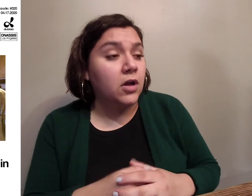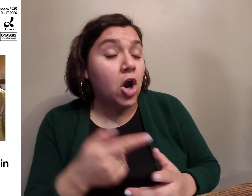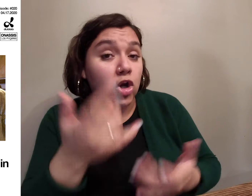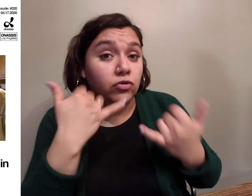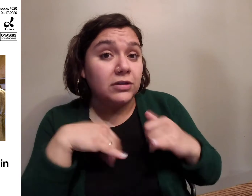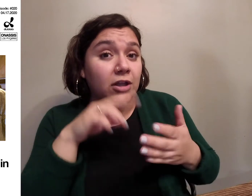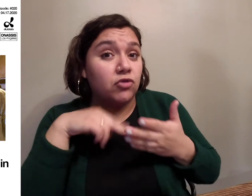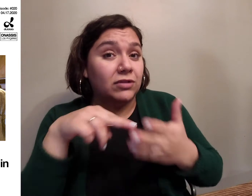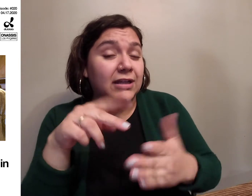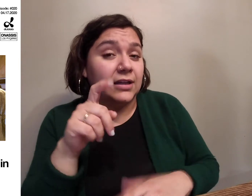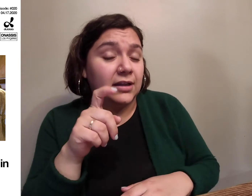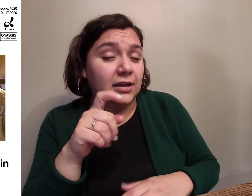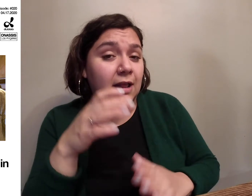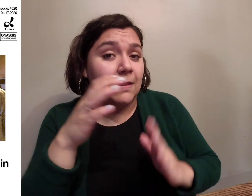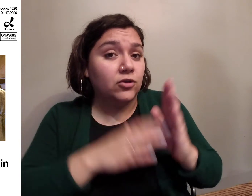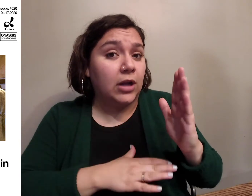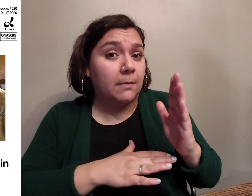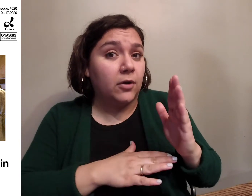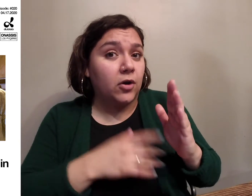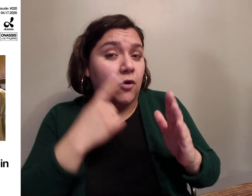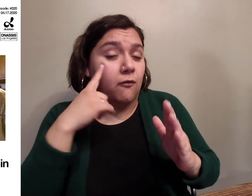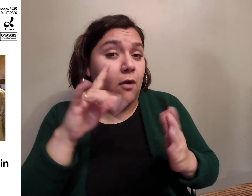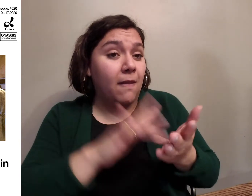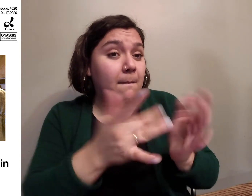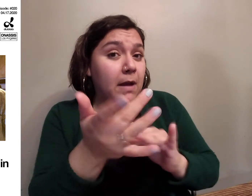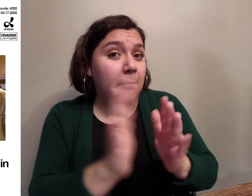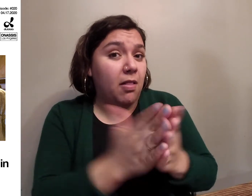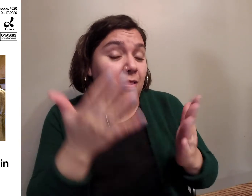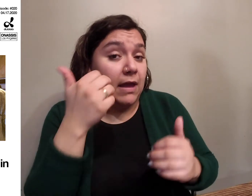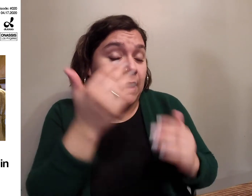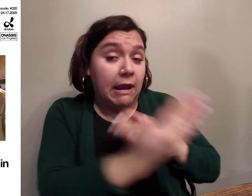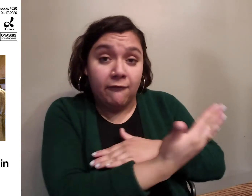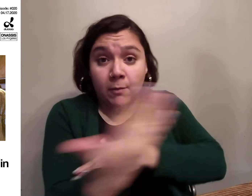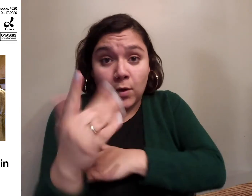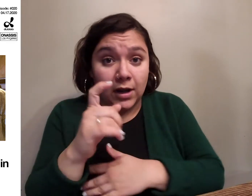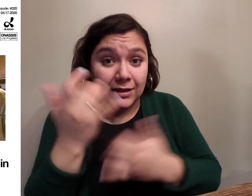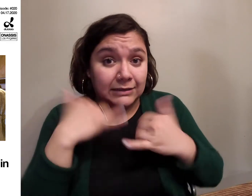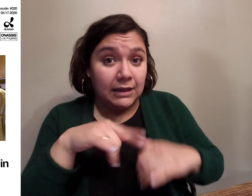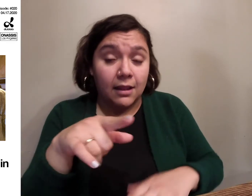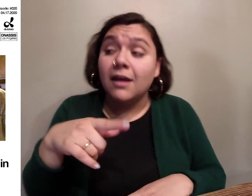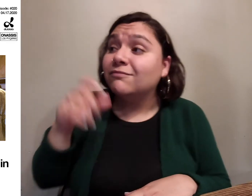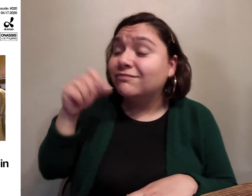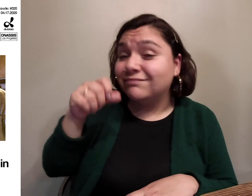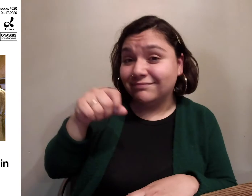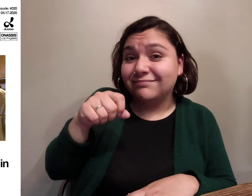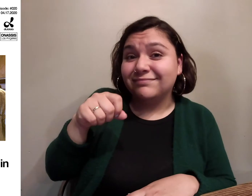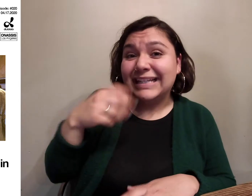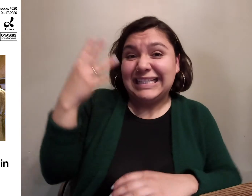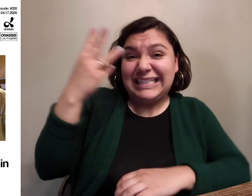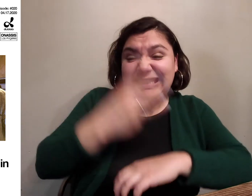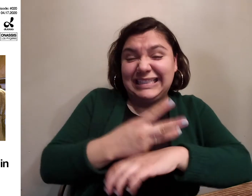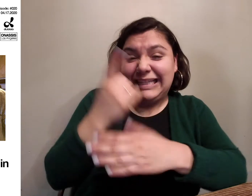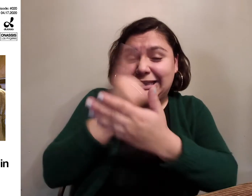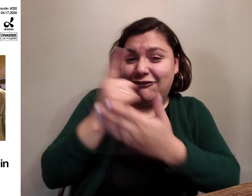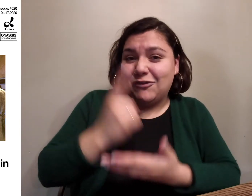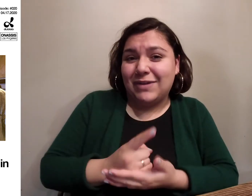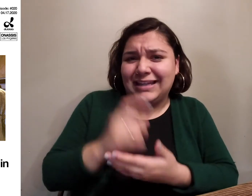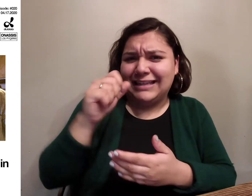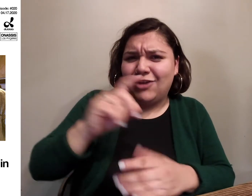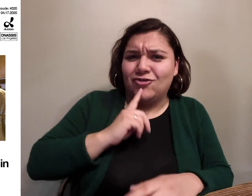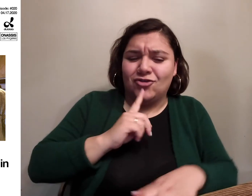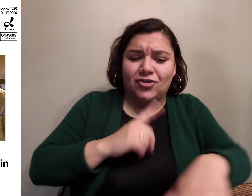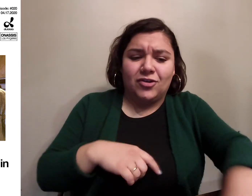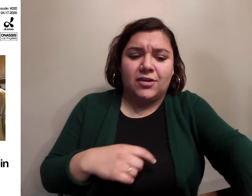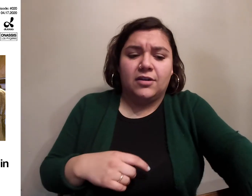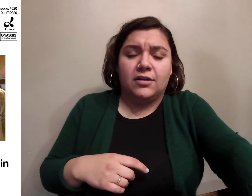the Bible every morning? I do 6 days a week. Oh, yeah, absolutely. I mean, I have OCD,